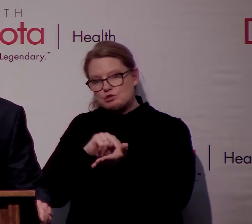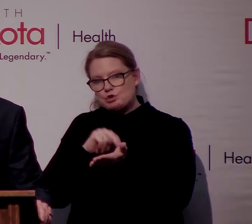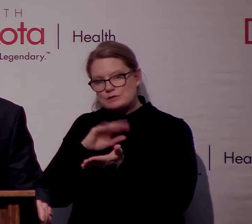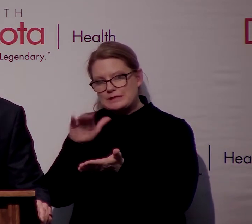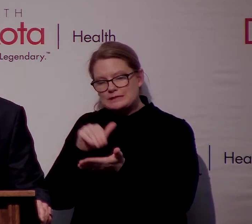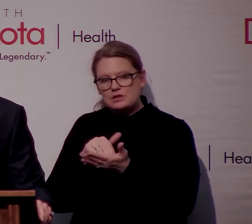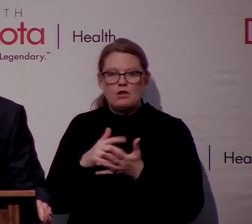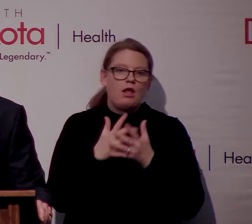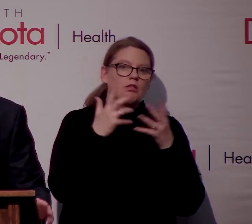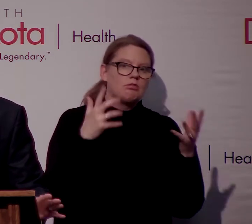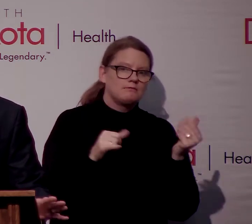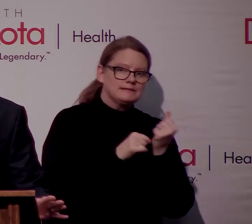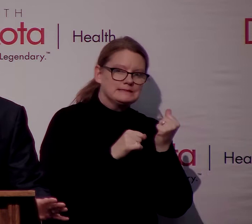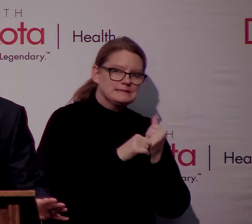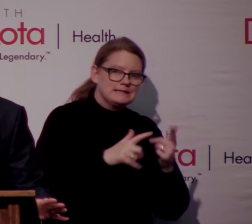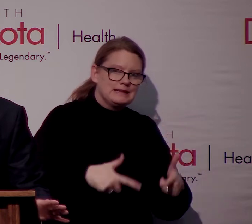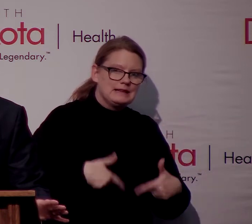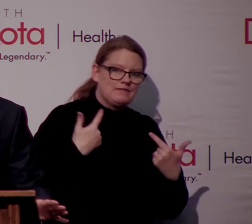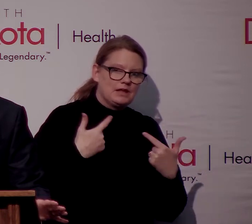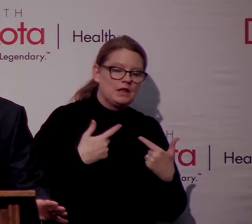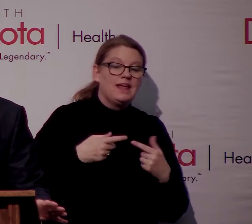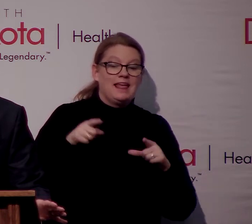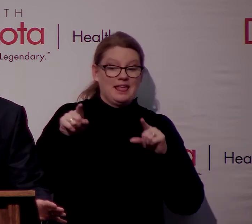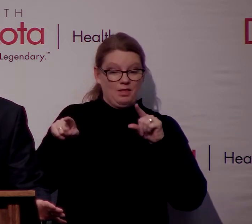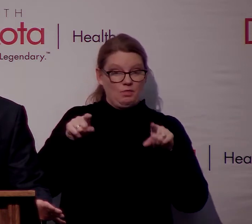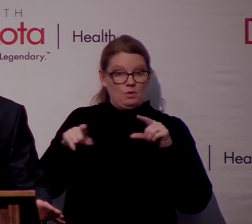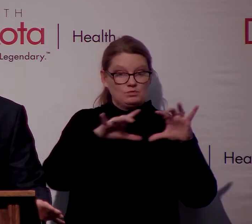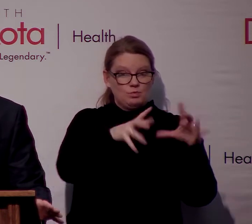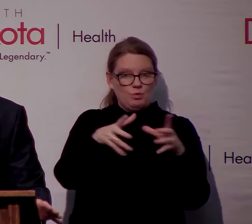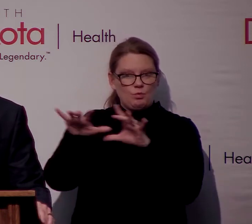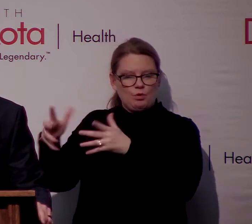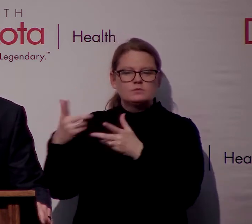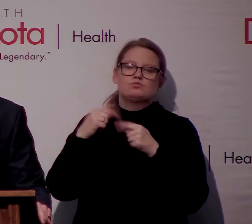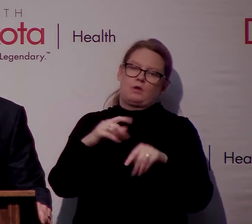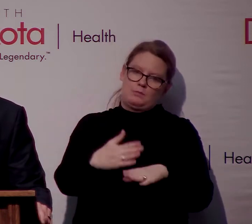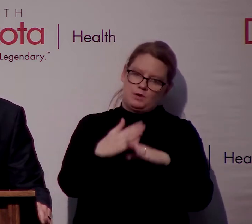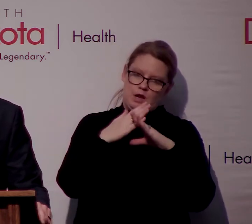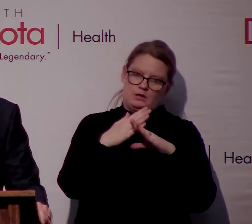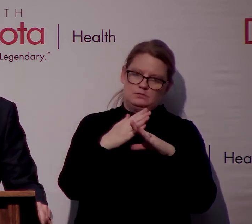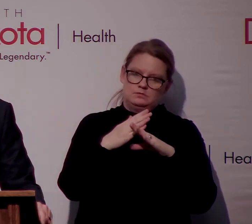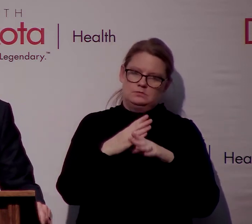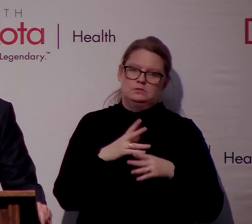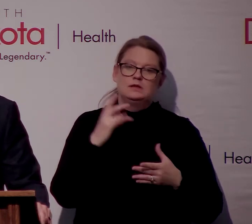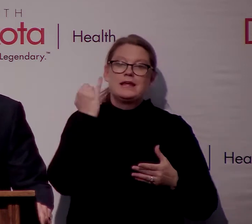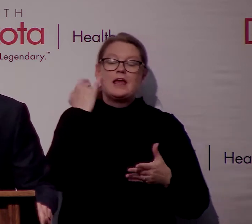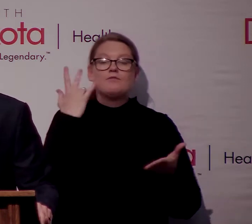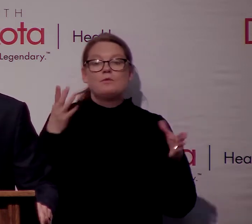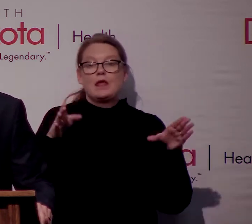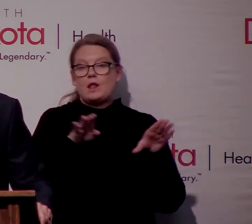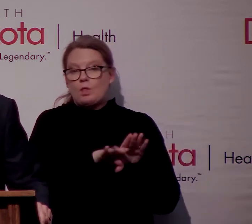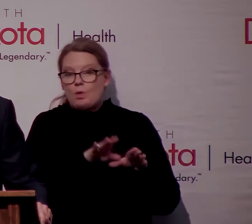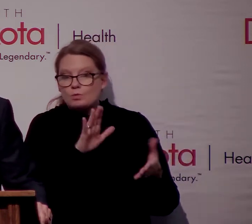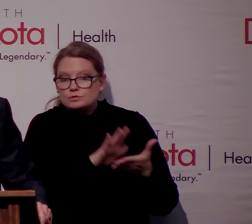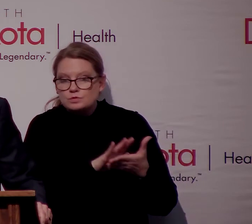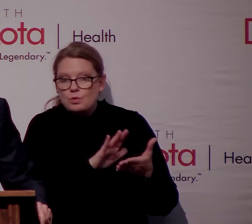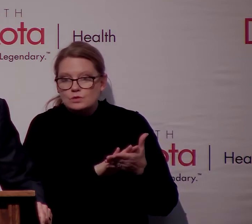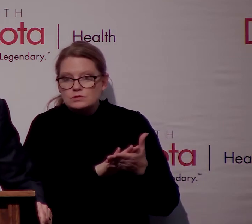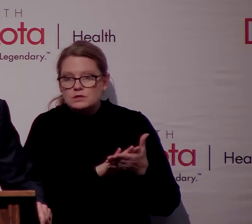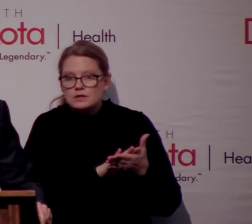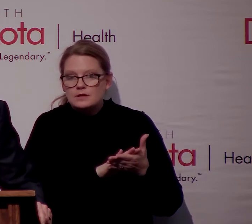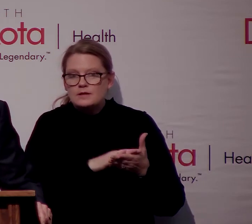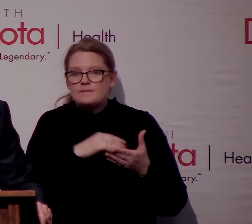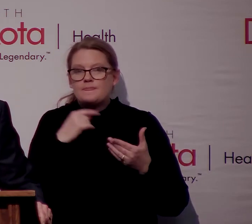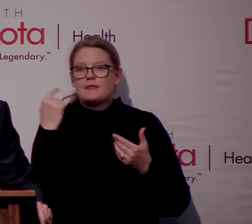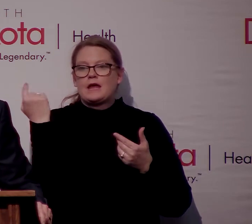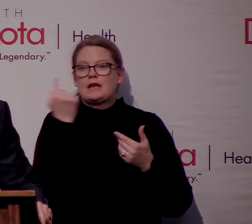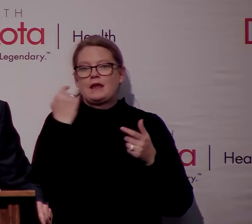of assisted living, and that's the group that we're trying to protect by the school closing. So if we close schools and everybody goes and